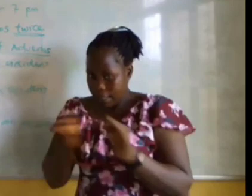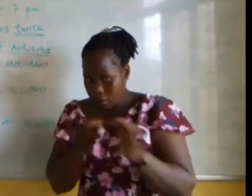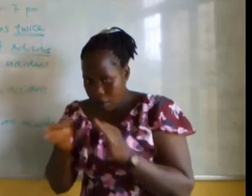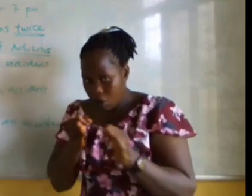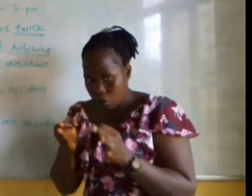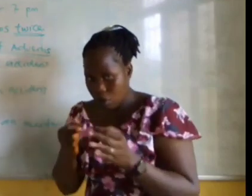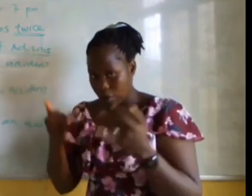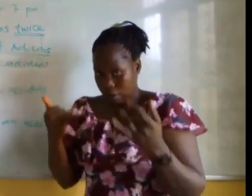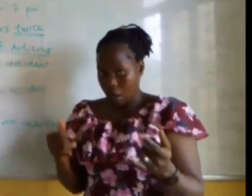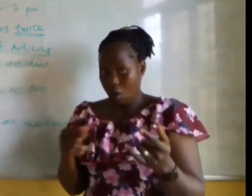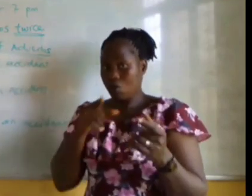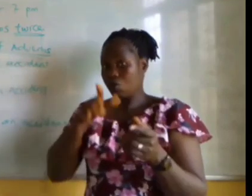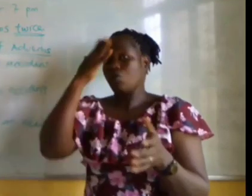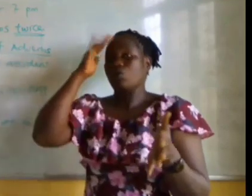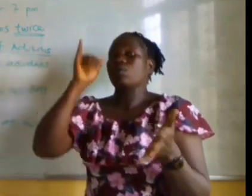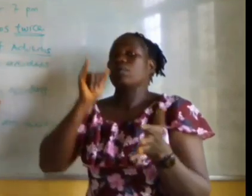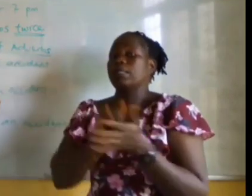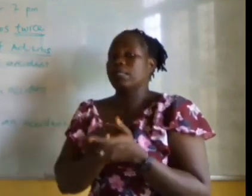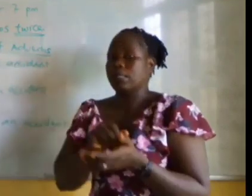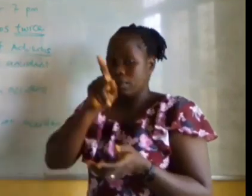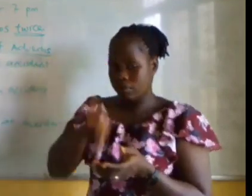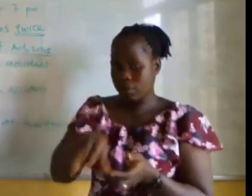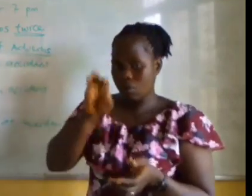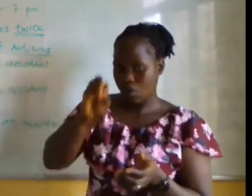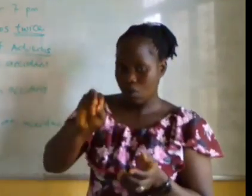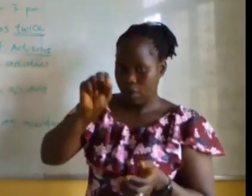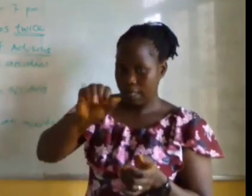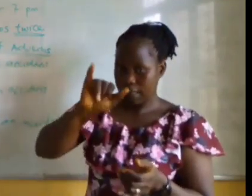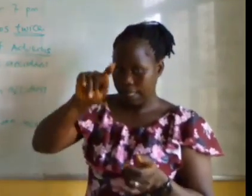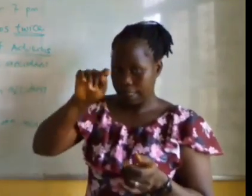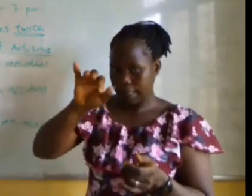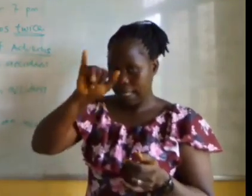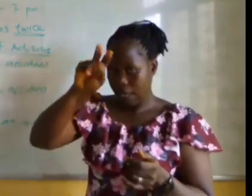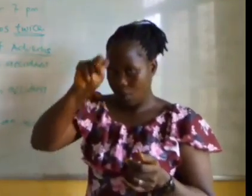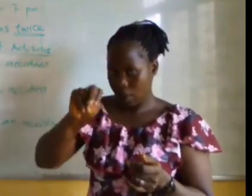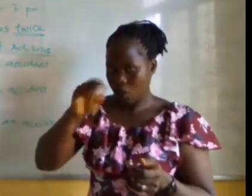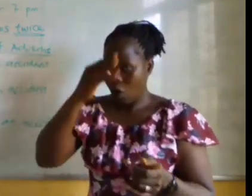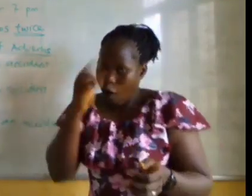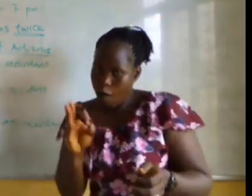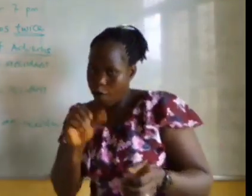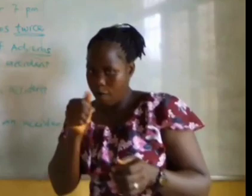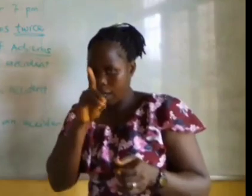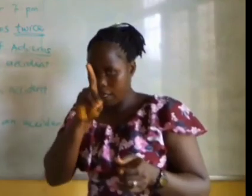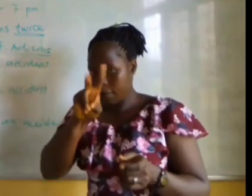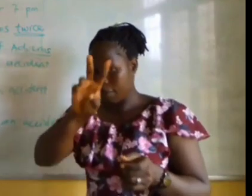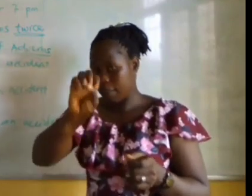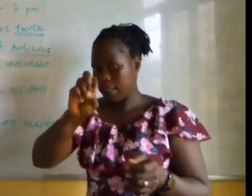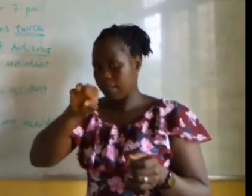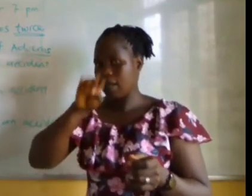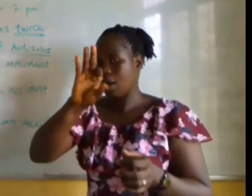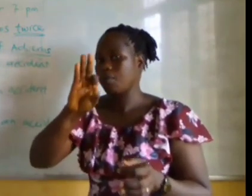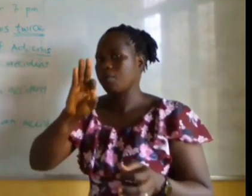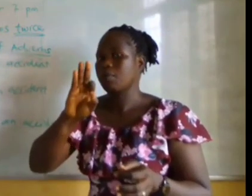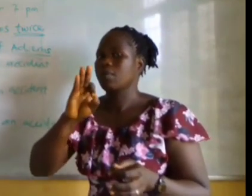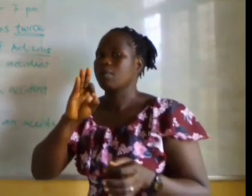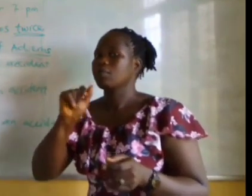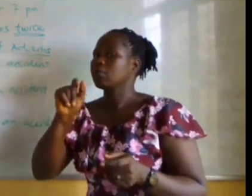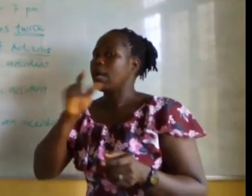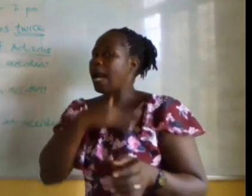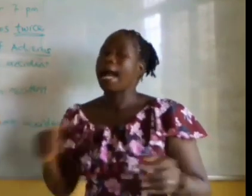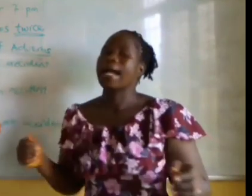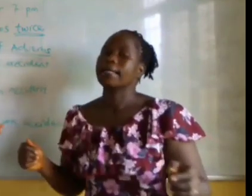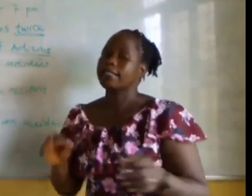explanation, now you know the position of adverb, the function, the some functions, not all, some functions